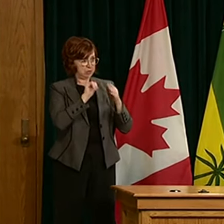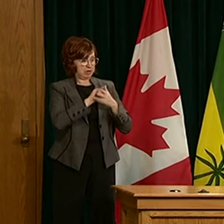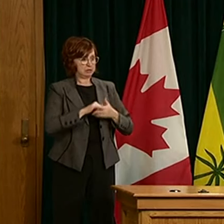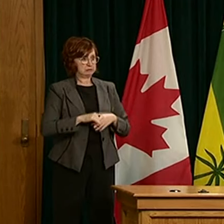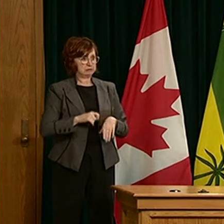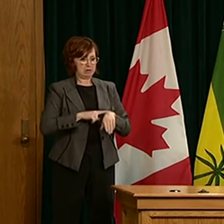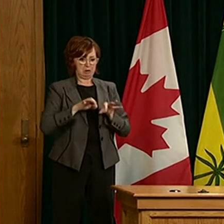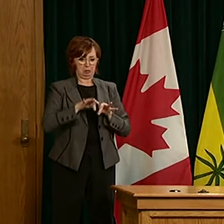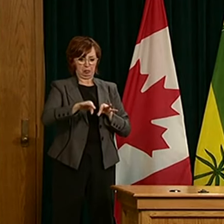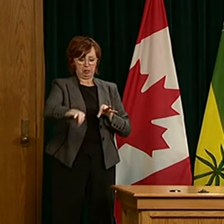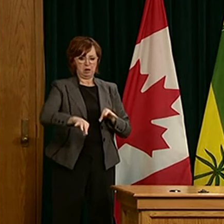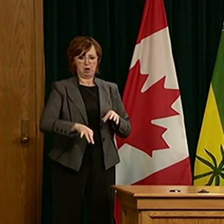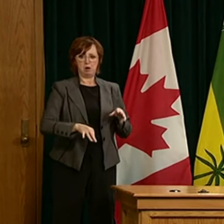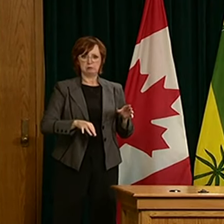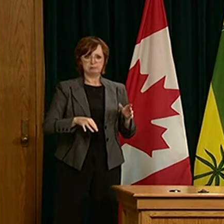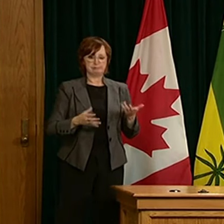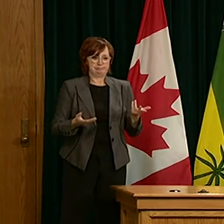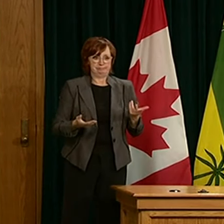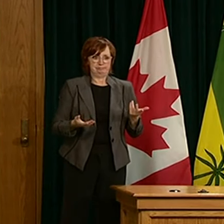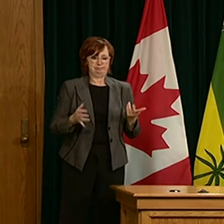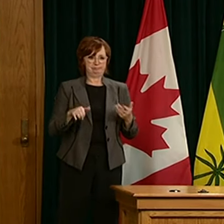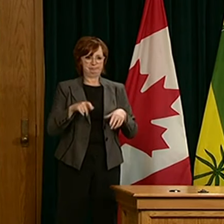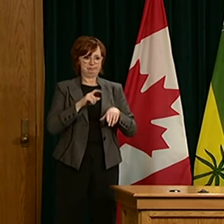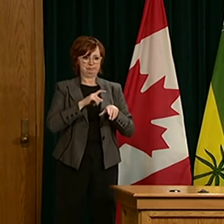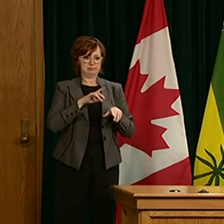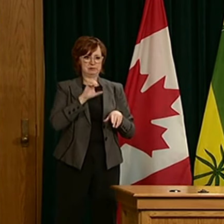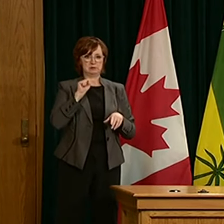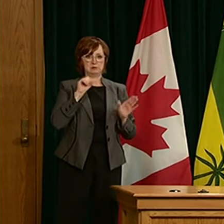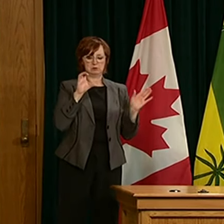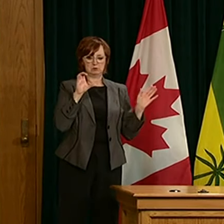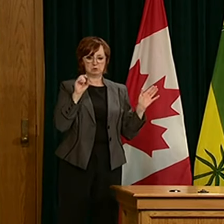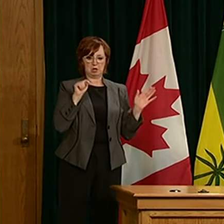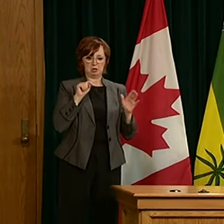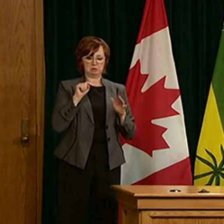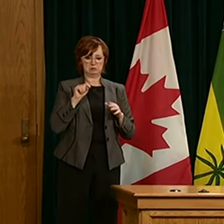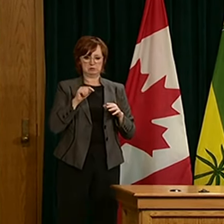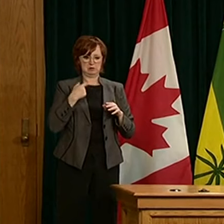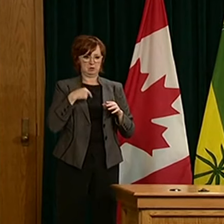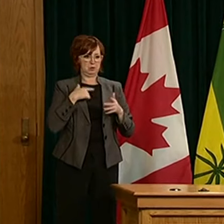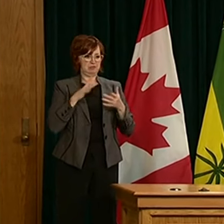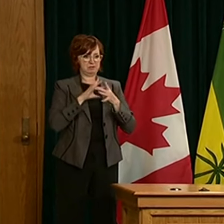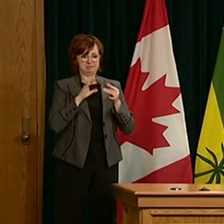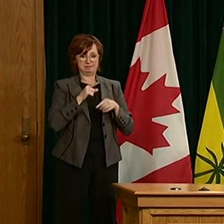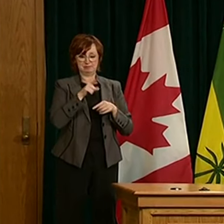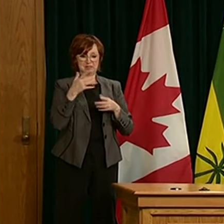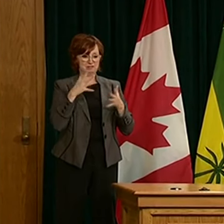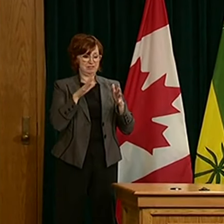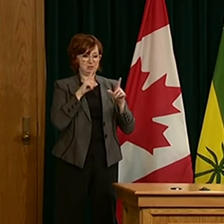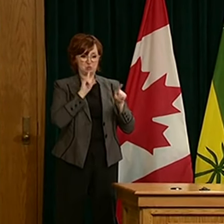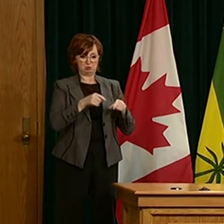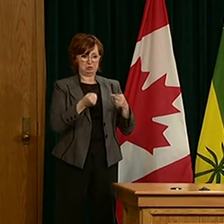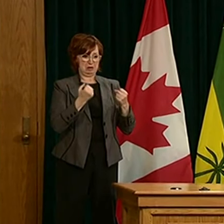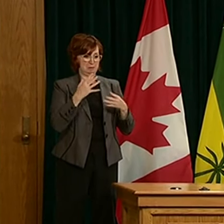Well, the timeline is exactly as it's outlined. We've presented in the deck how many we have on